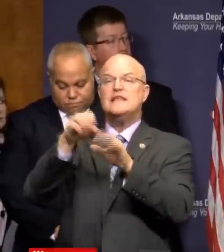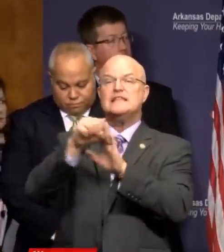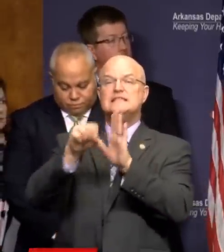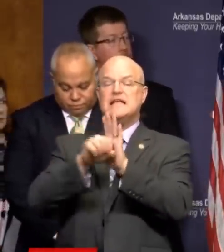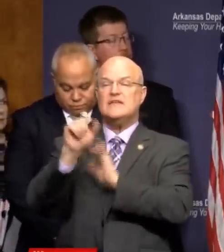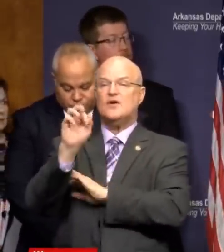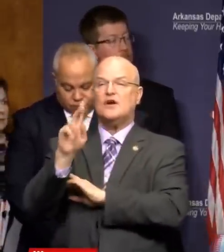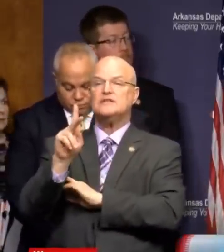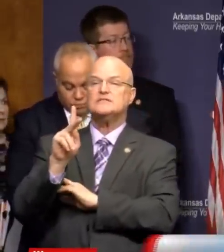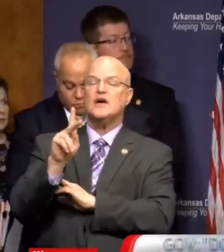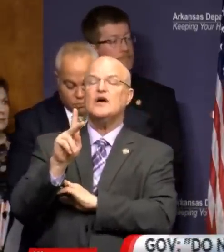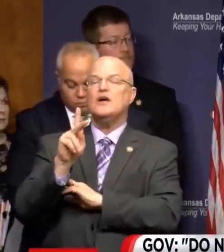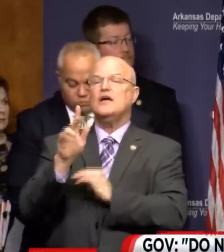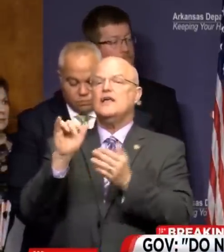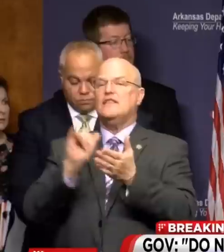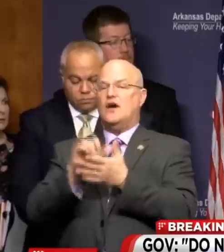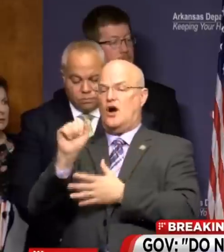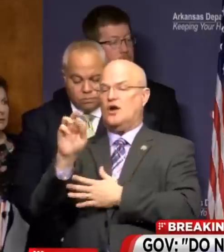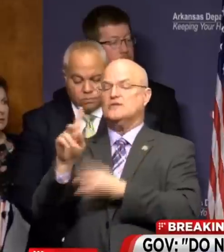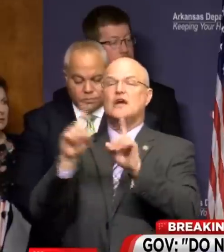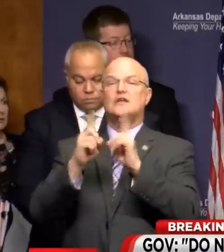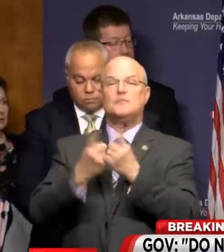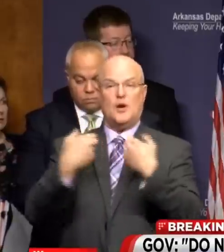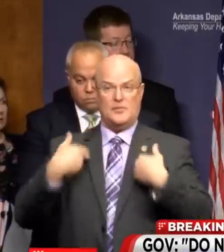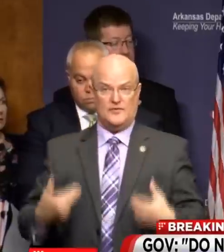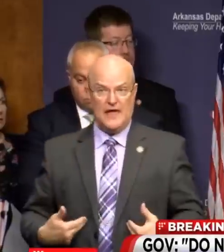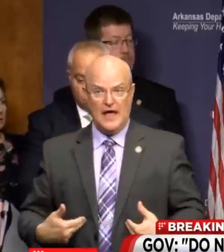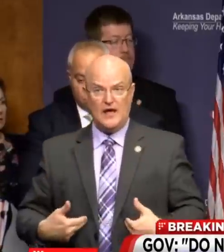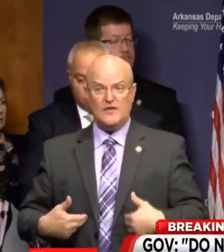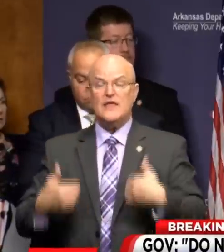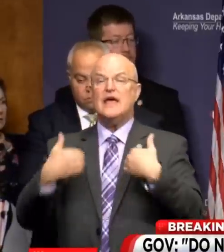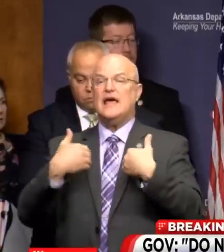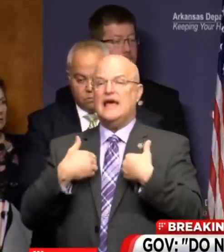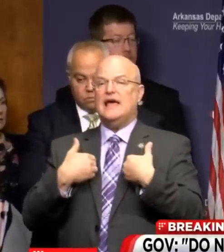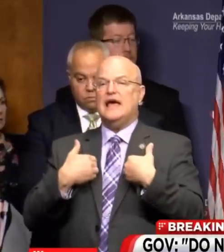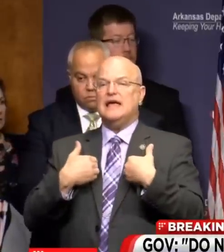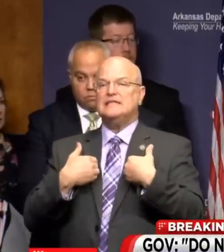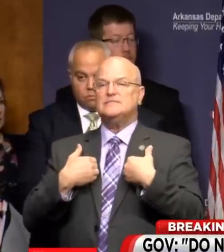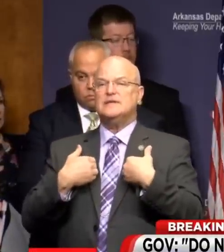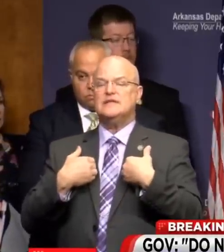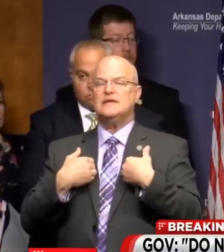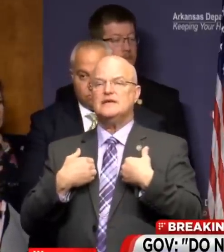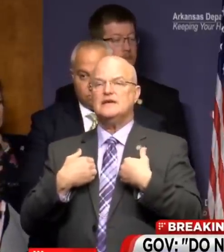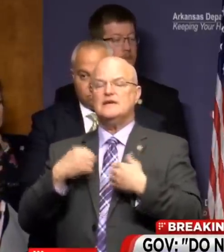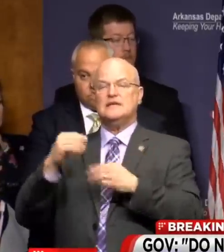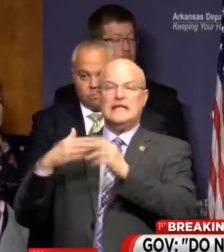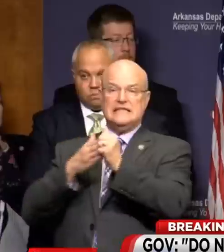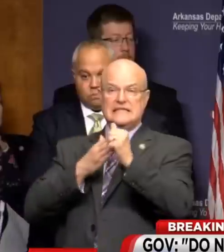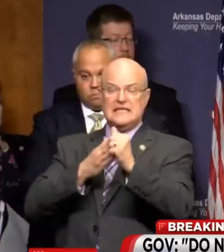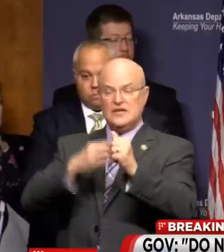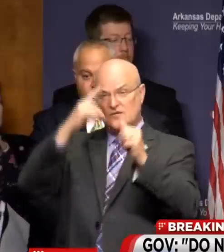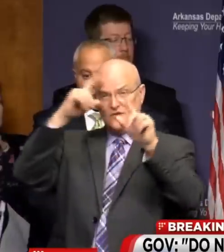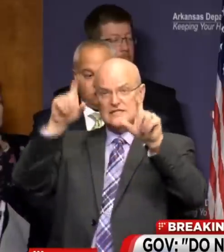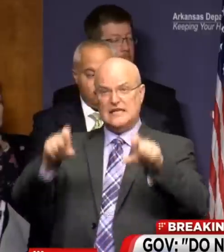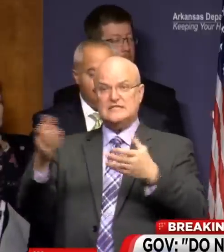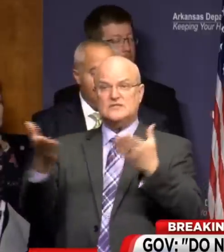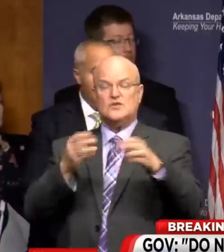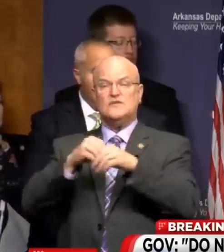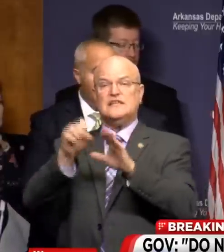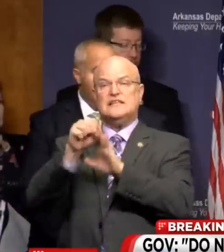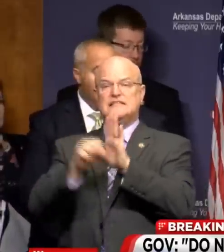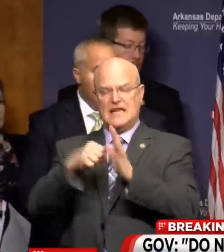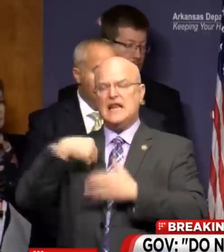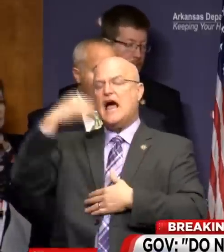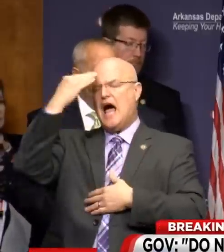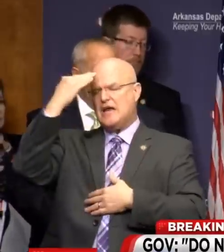of Arkansas. The Arkansas Department of Health has been the bellwether for providing testing services within the state, and I know they're